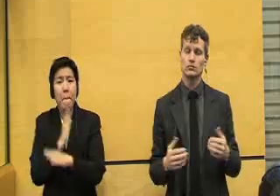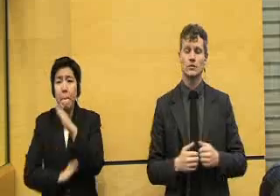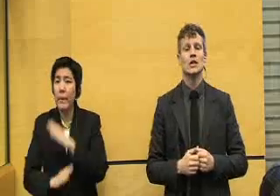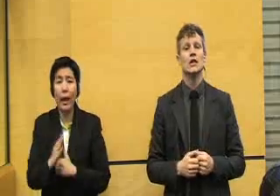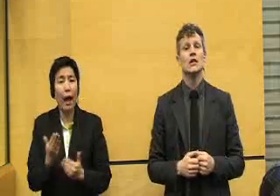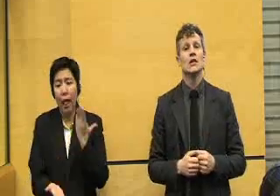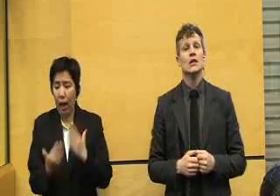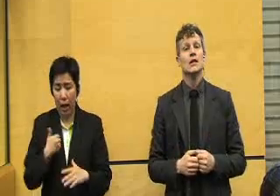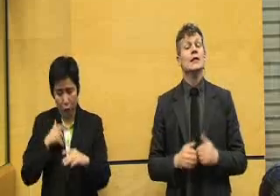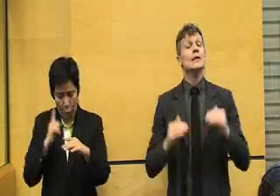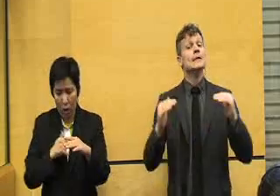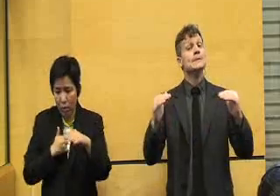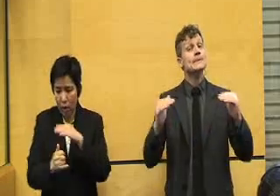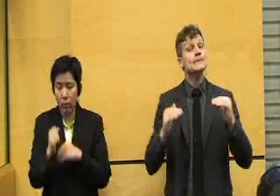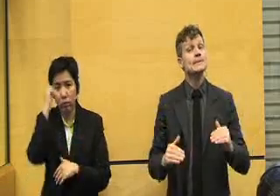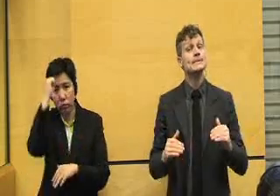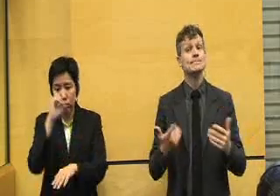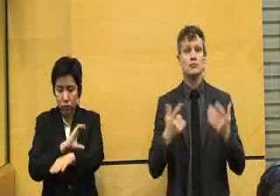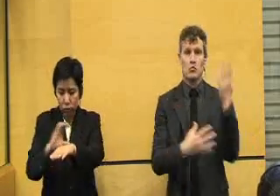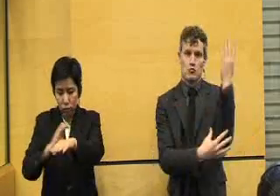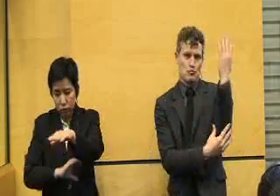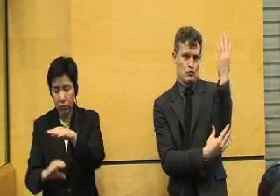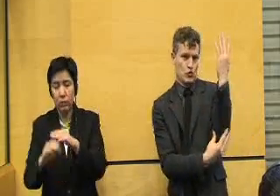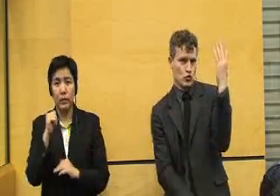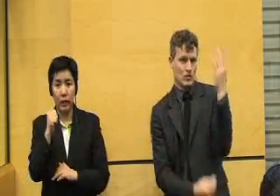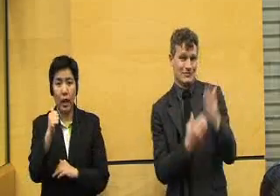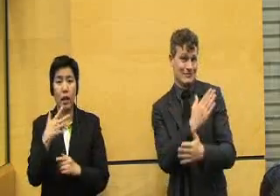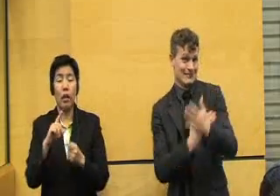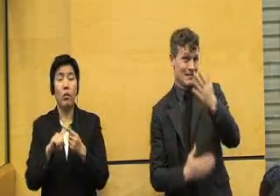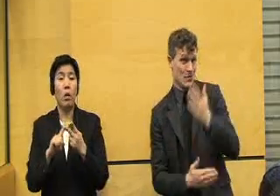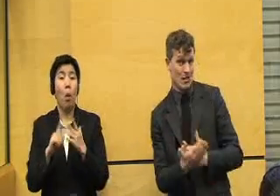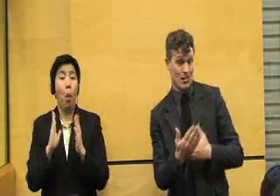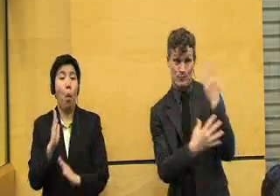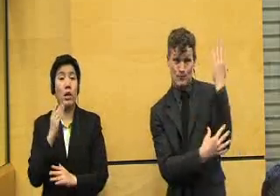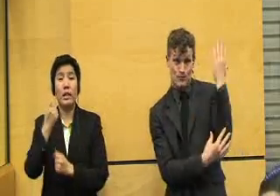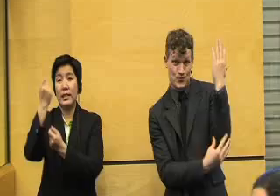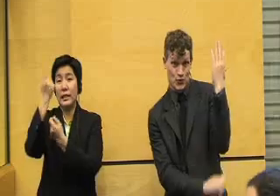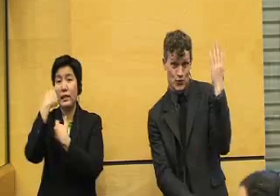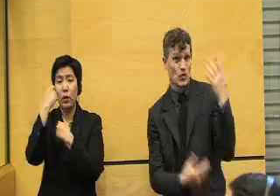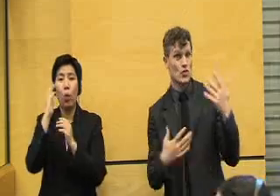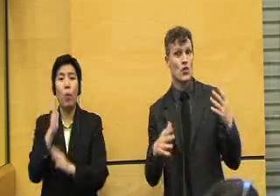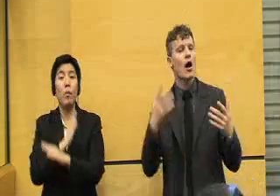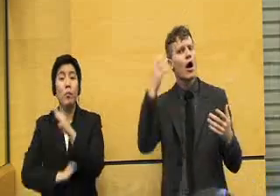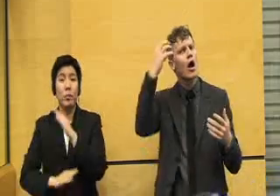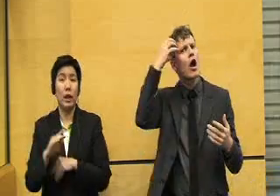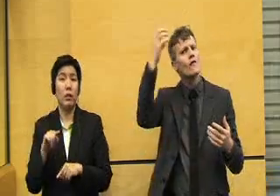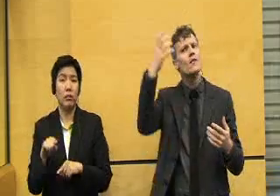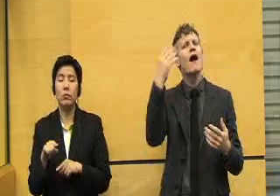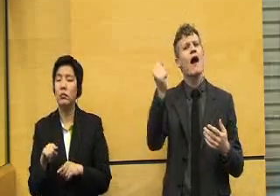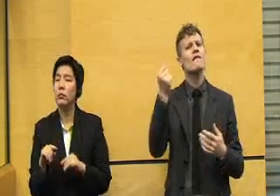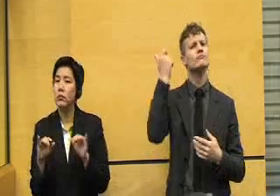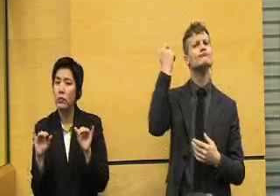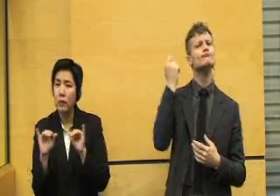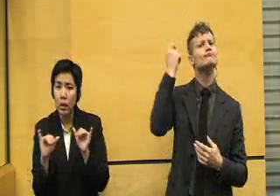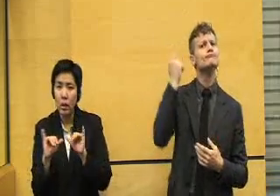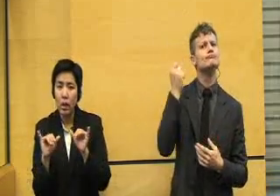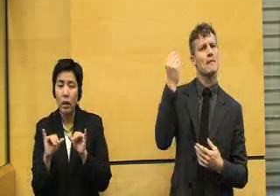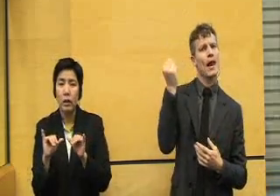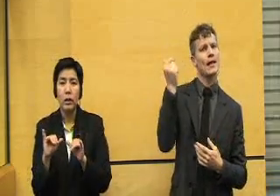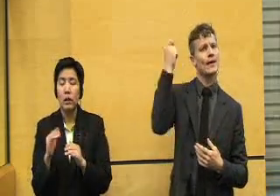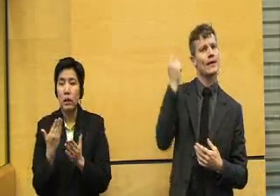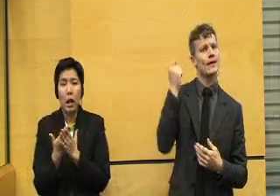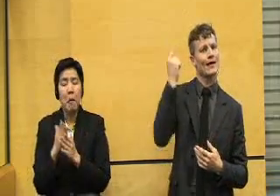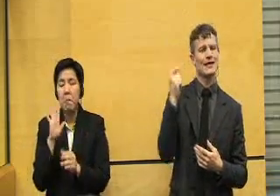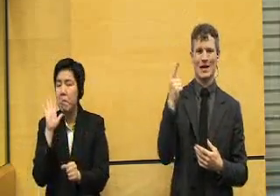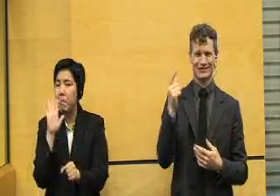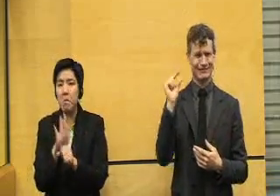disability allowance and financial assistance given on a home visit is not sufficient to address the problem. A more comprehensive